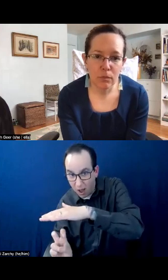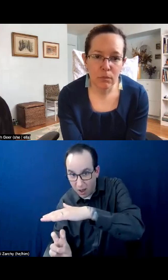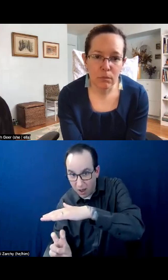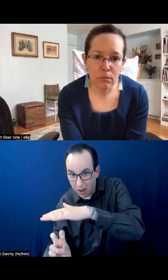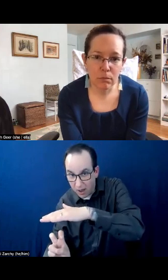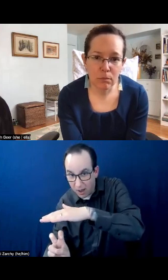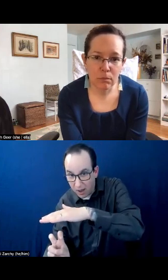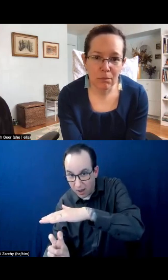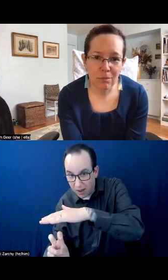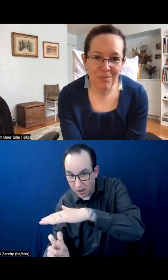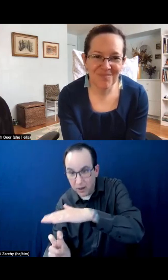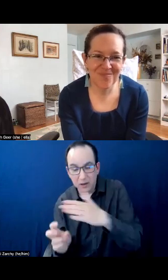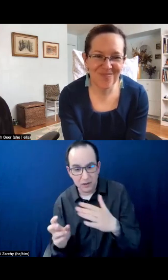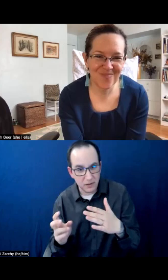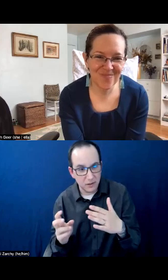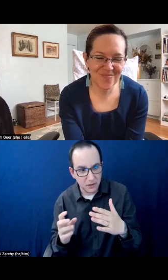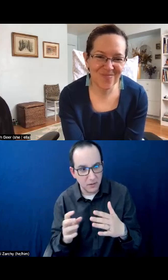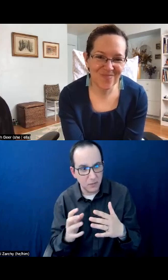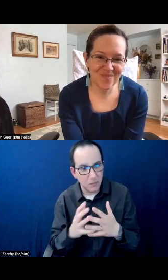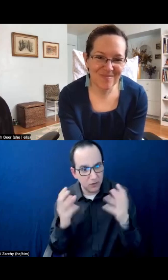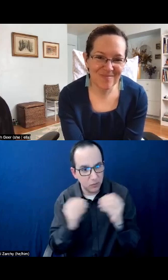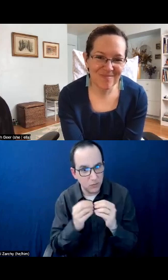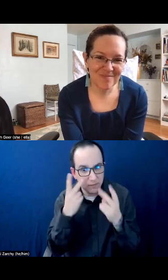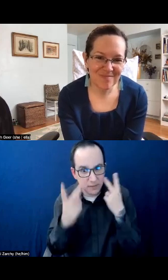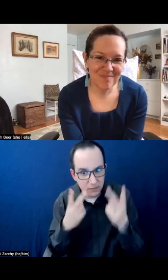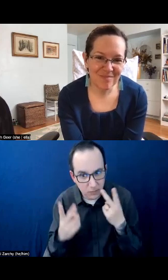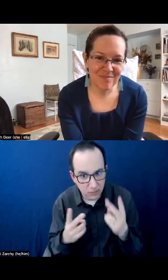versus like this, which would be underneath,